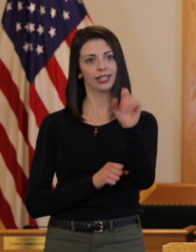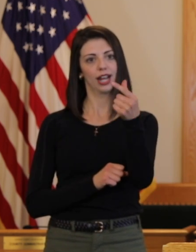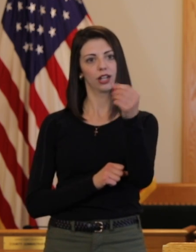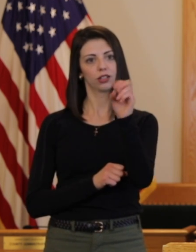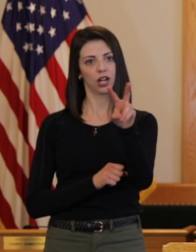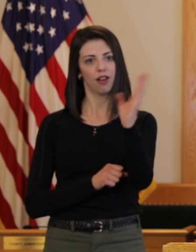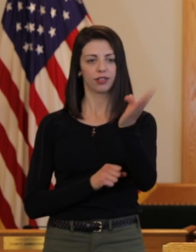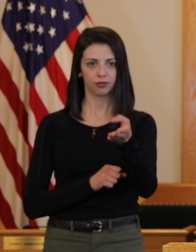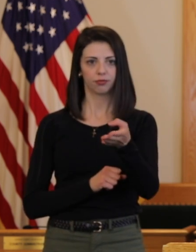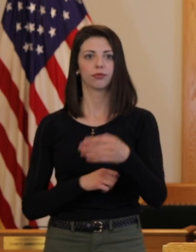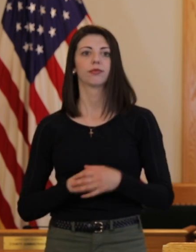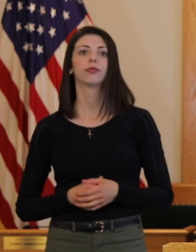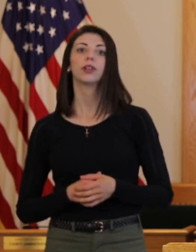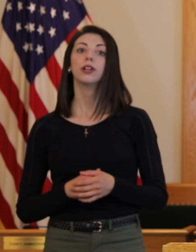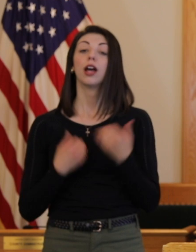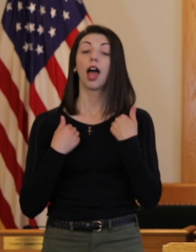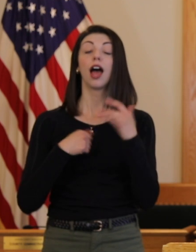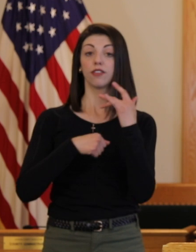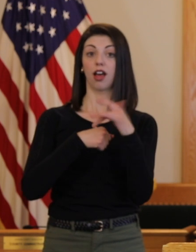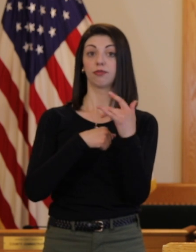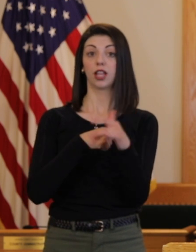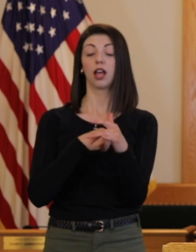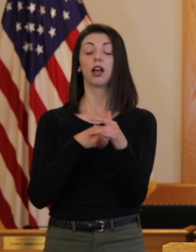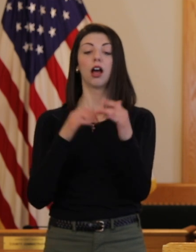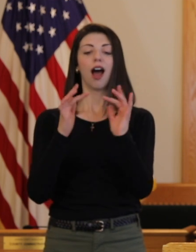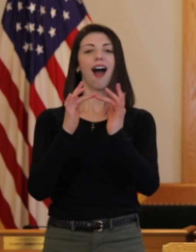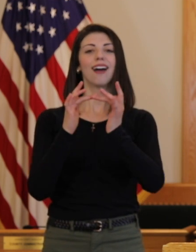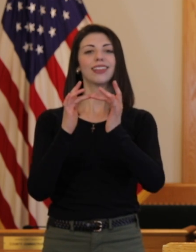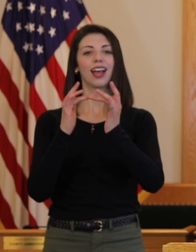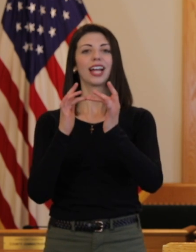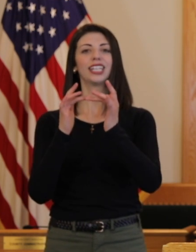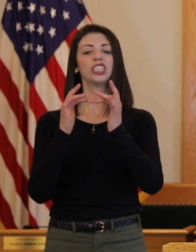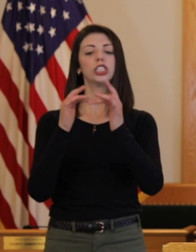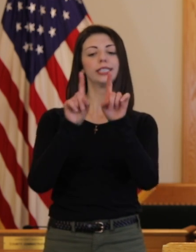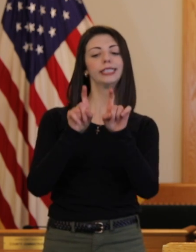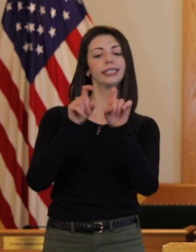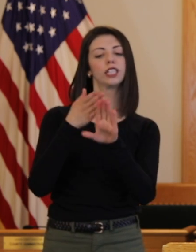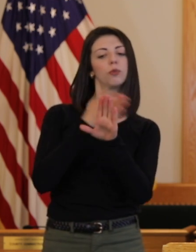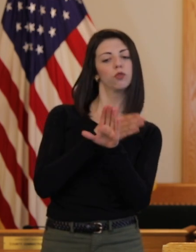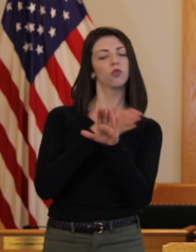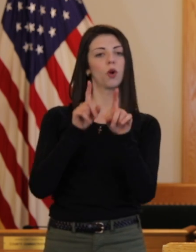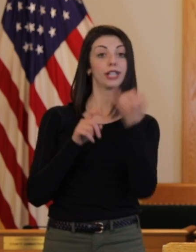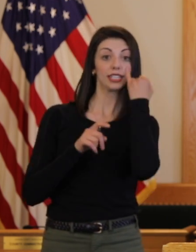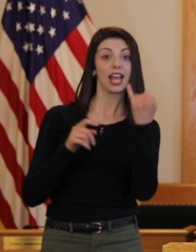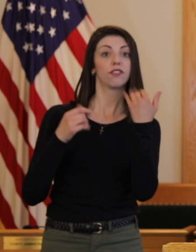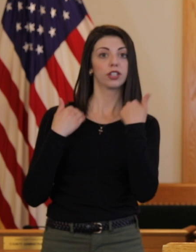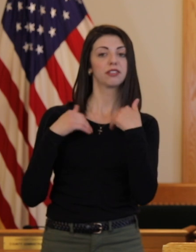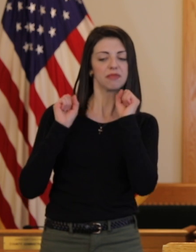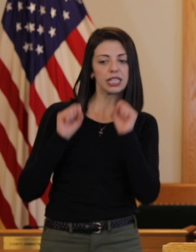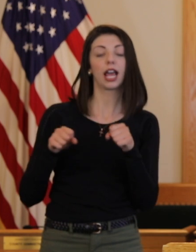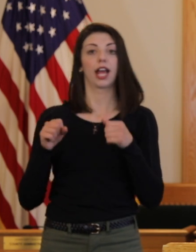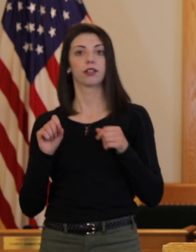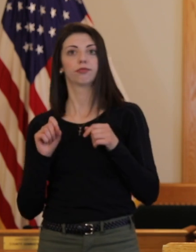covid19screening.health.ny.gov/. There's an online screening test to determine who meets the state's criteria for coronavirus testing.